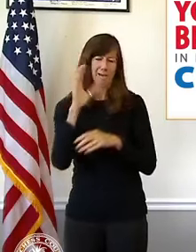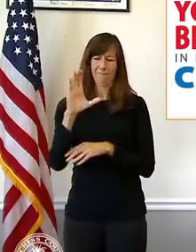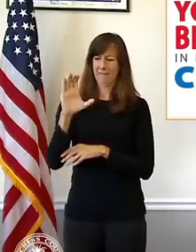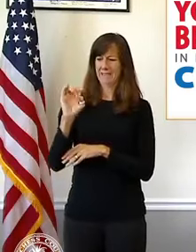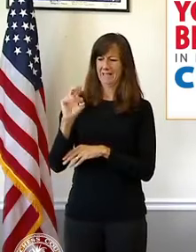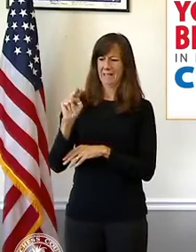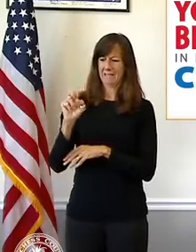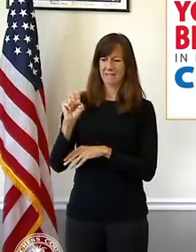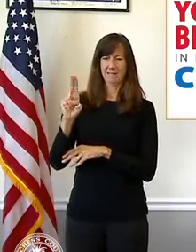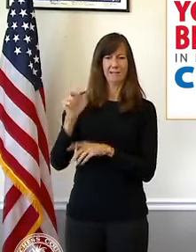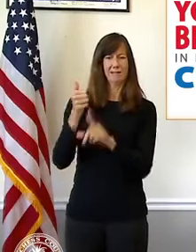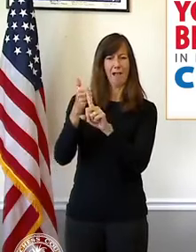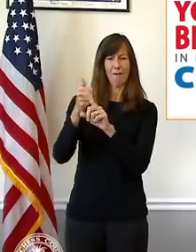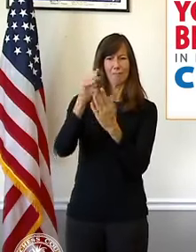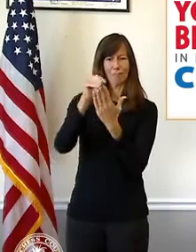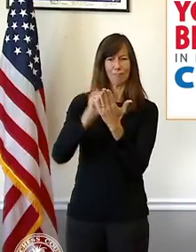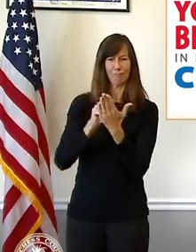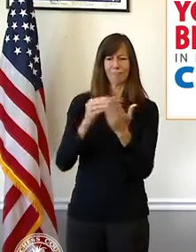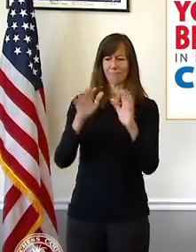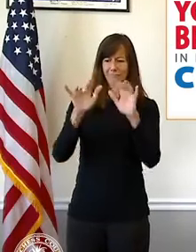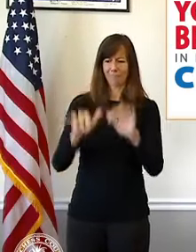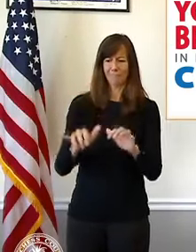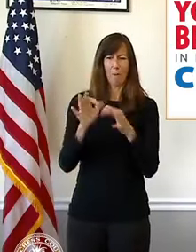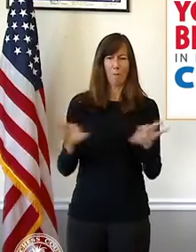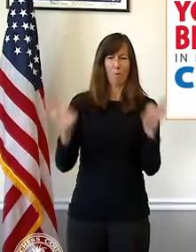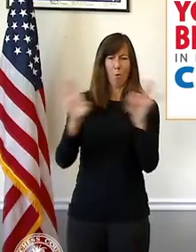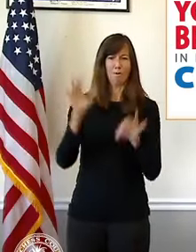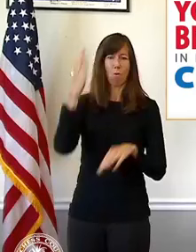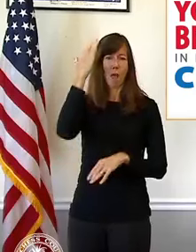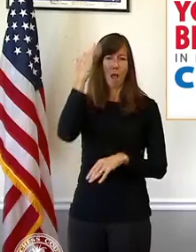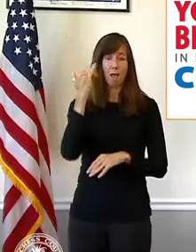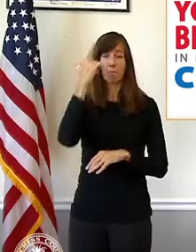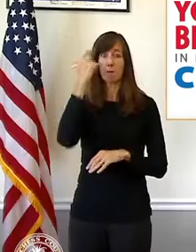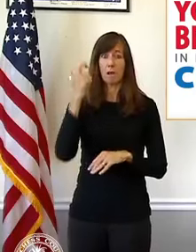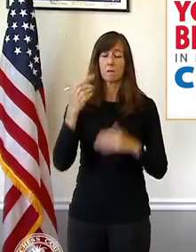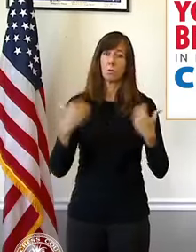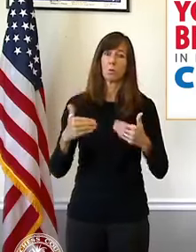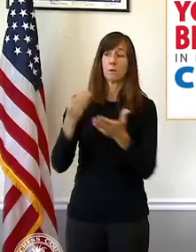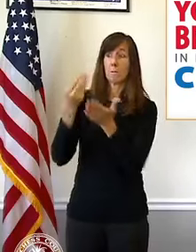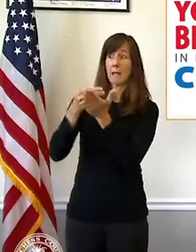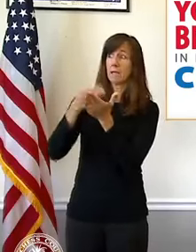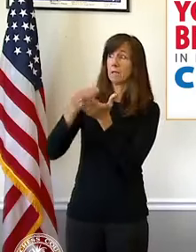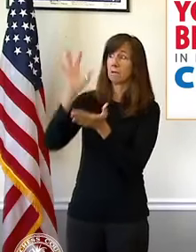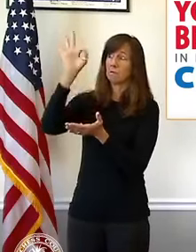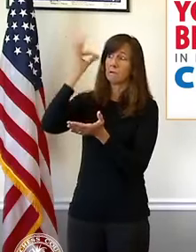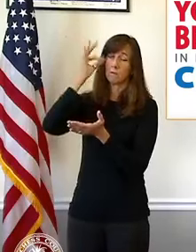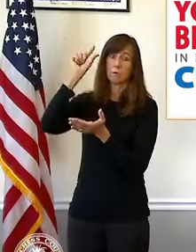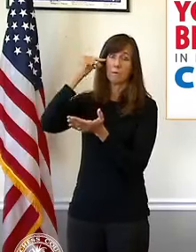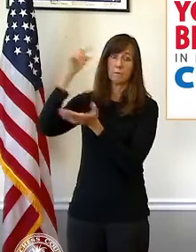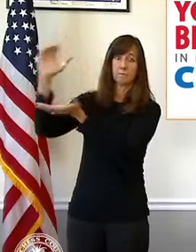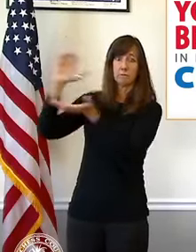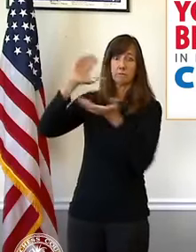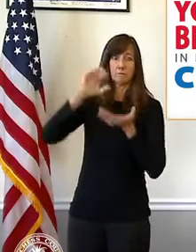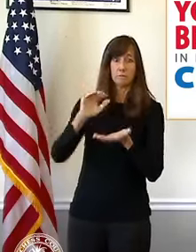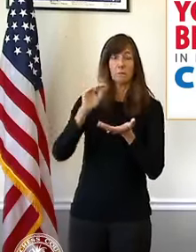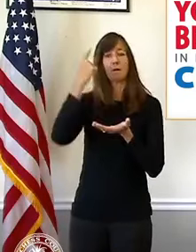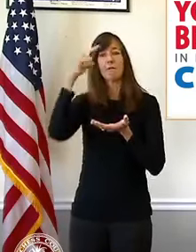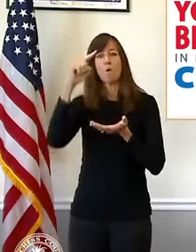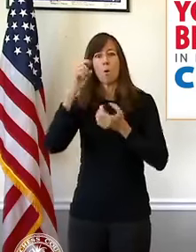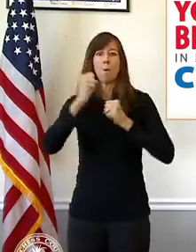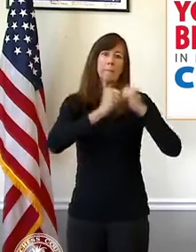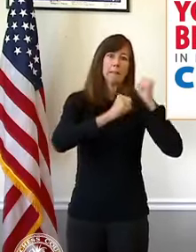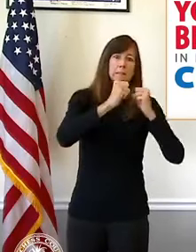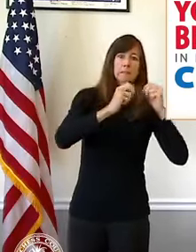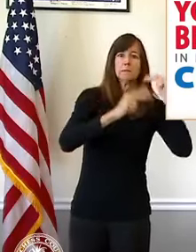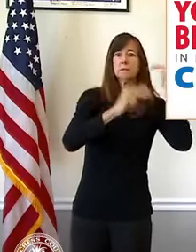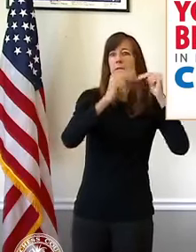government apportions federal dollars, so resources, our community development block grant funding, in infrastructure investment,